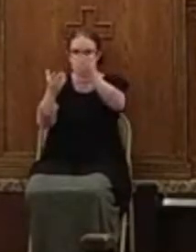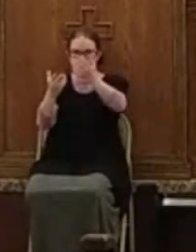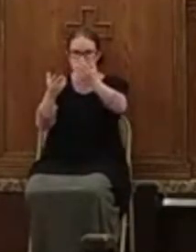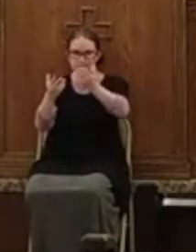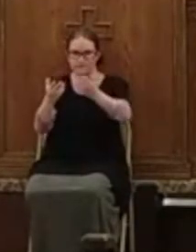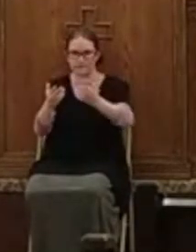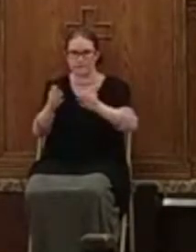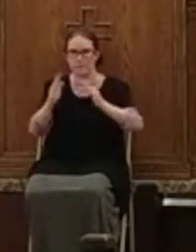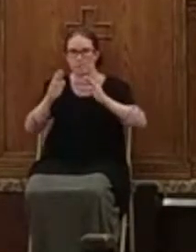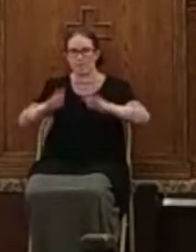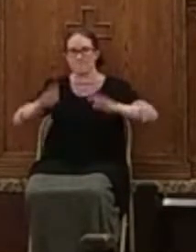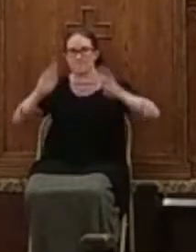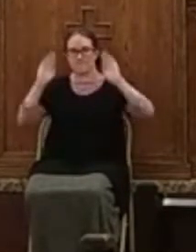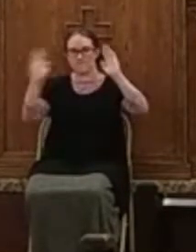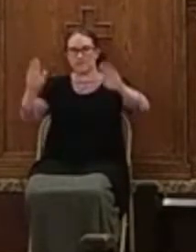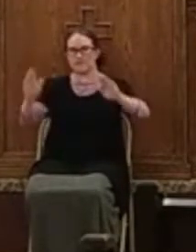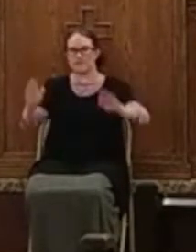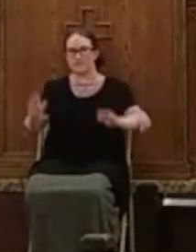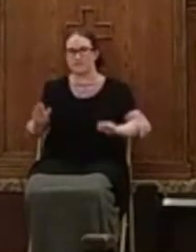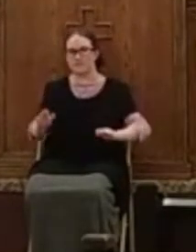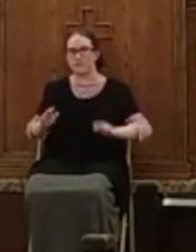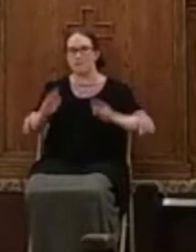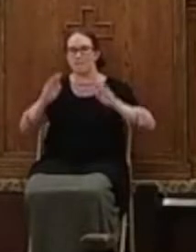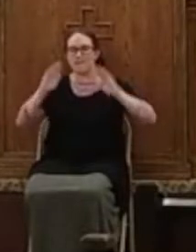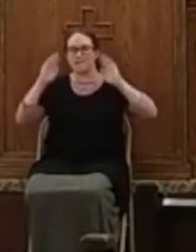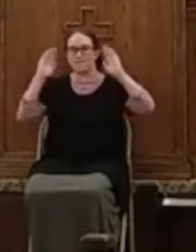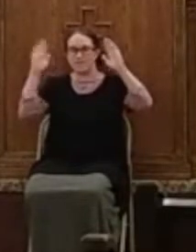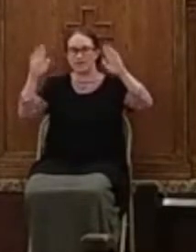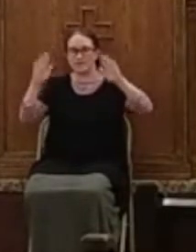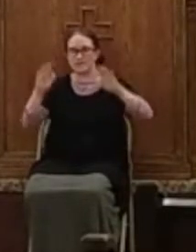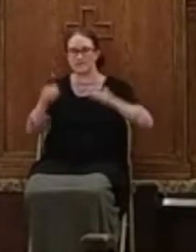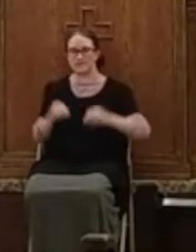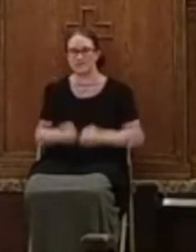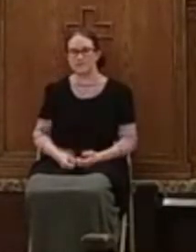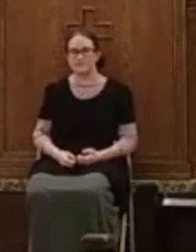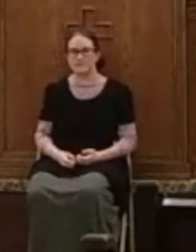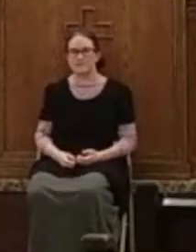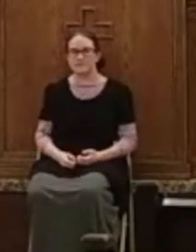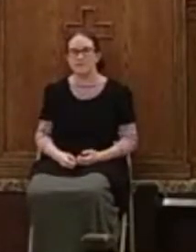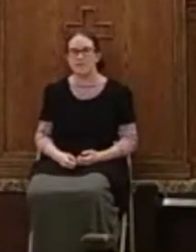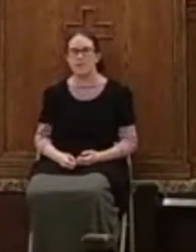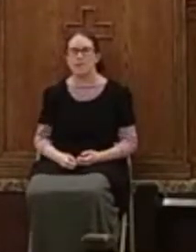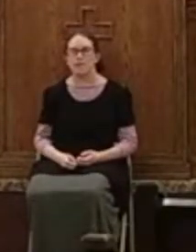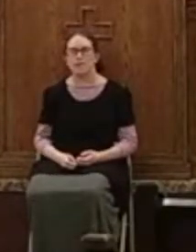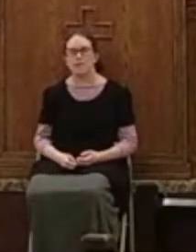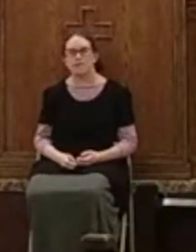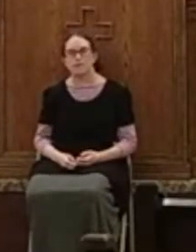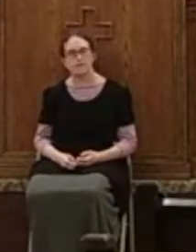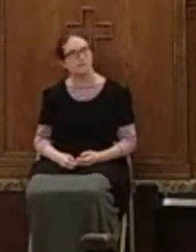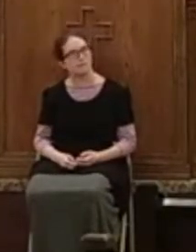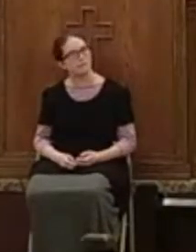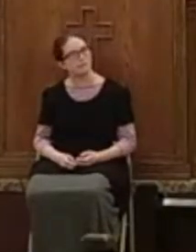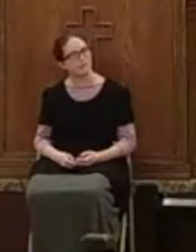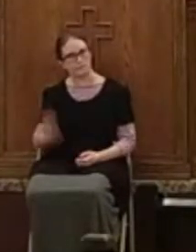hath perfected. Perfected. Perfected.